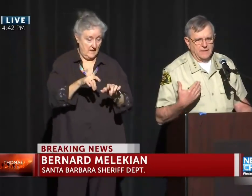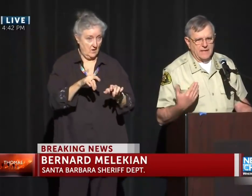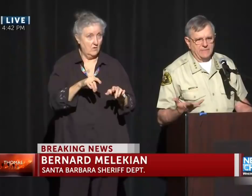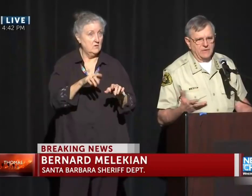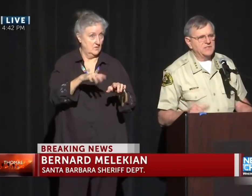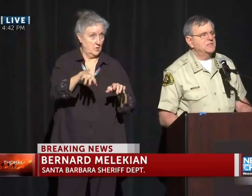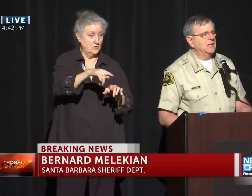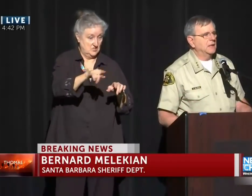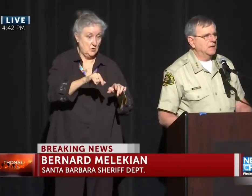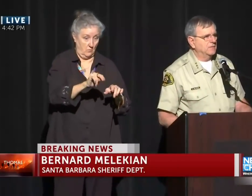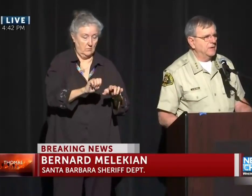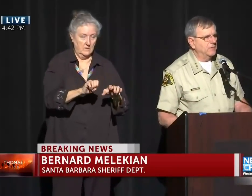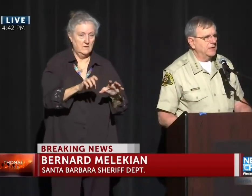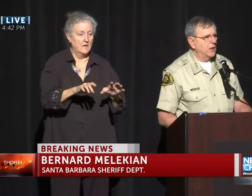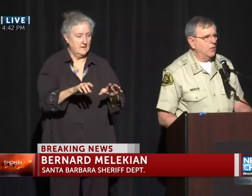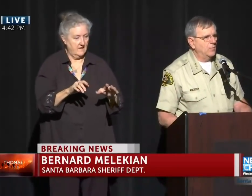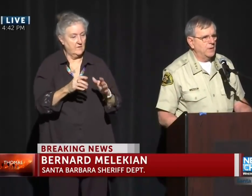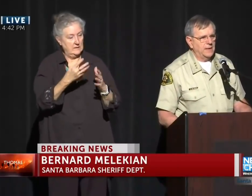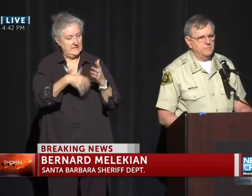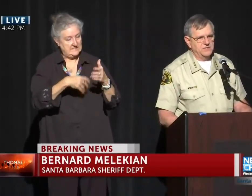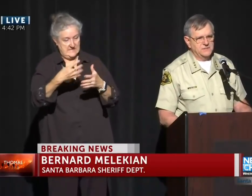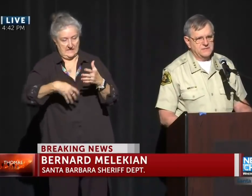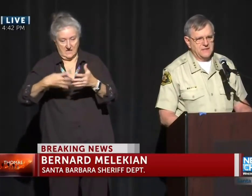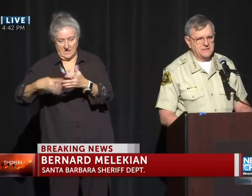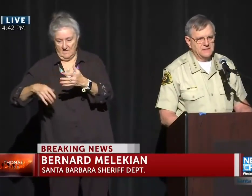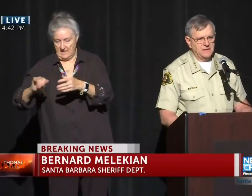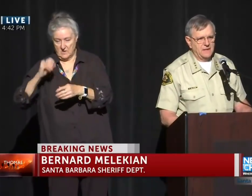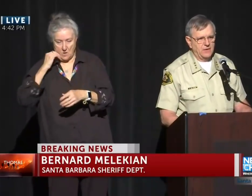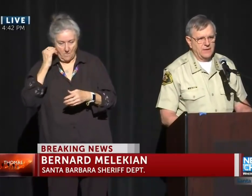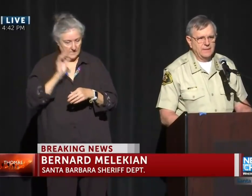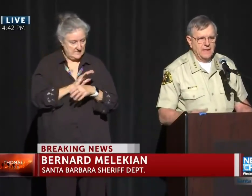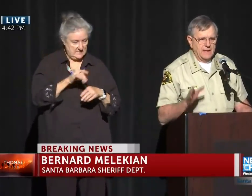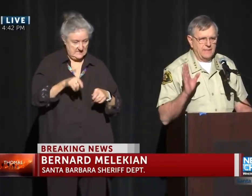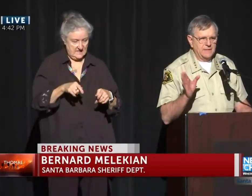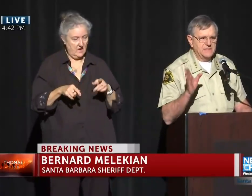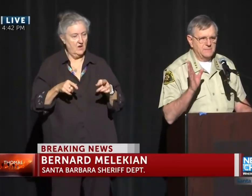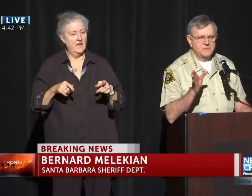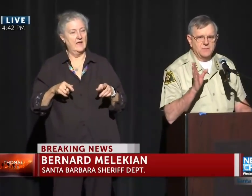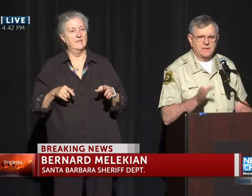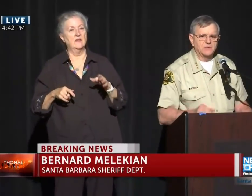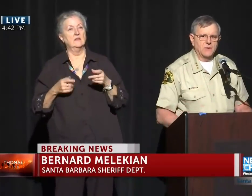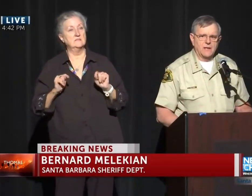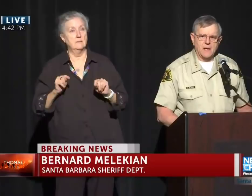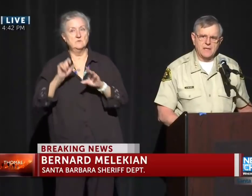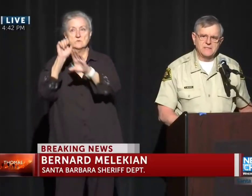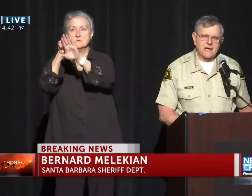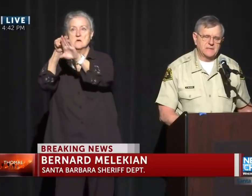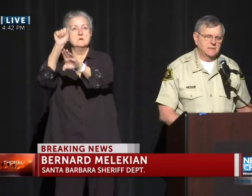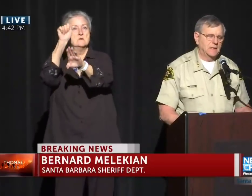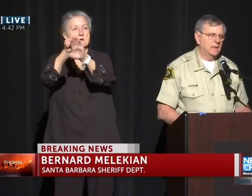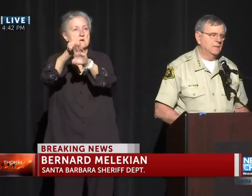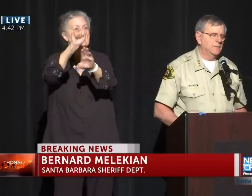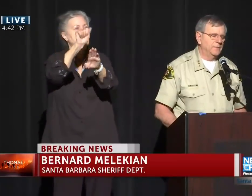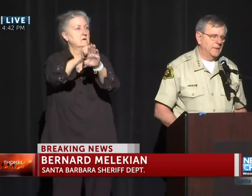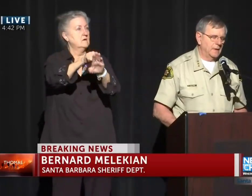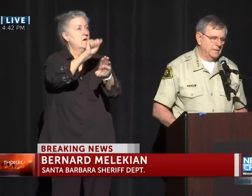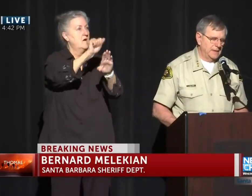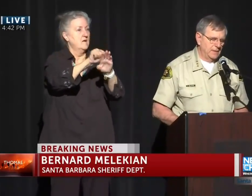zones. They have a listing of every home and business that is in that area, and they attempt to make direct